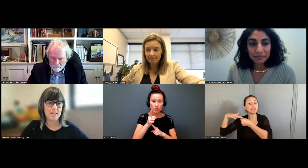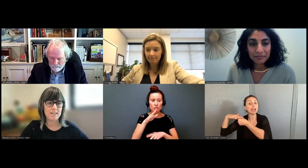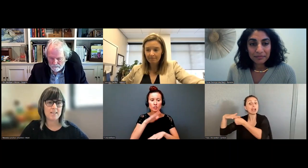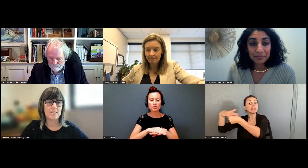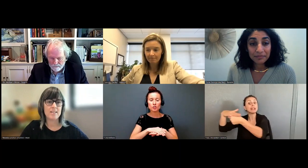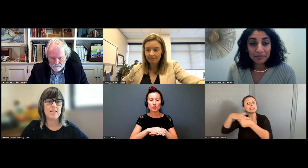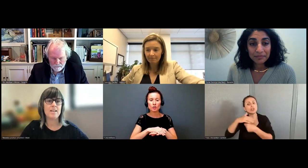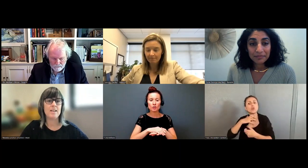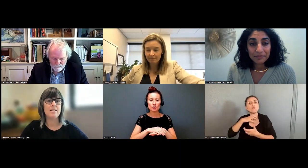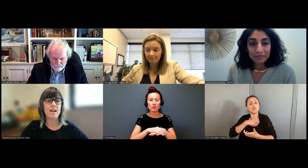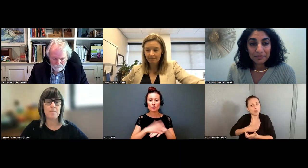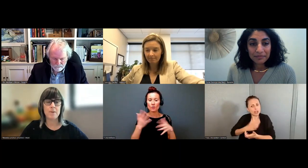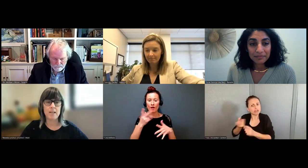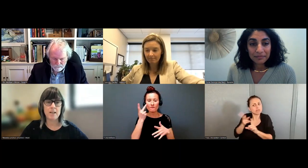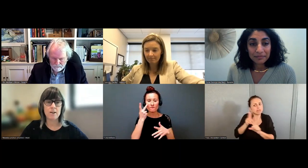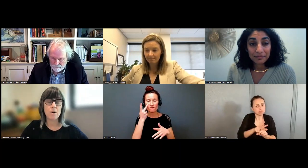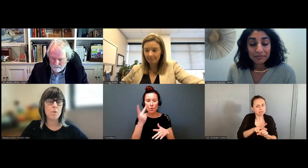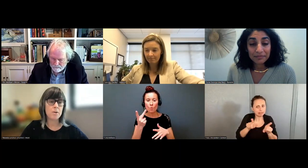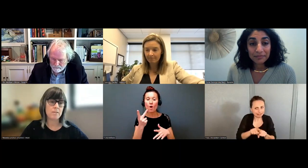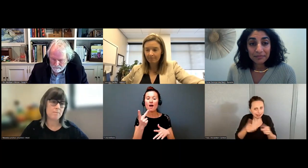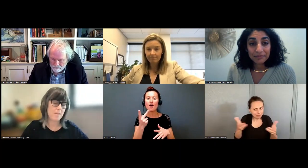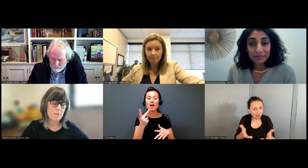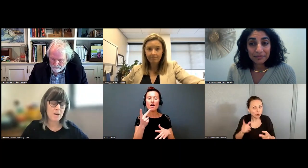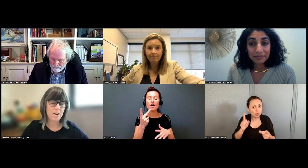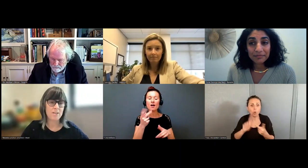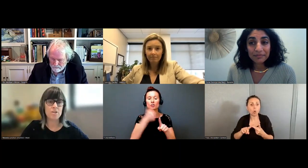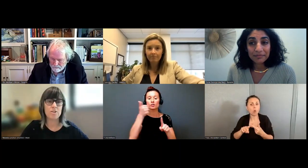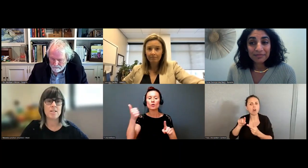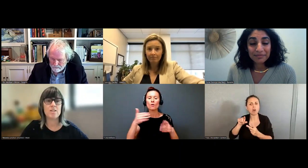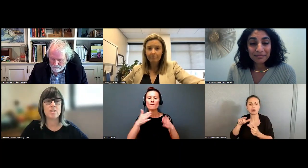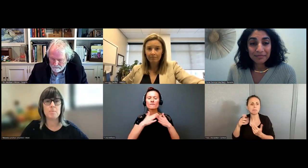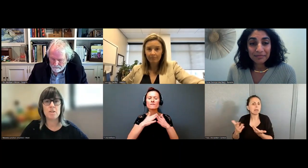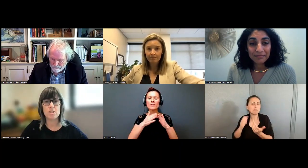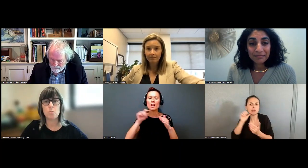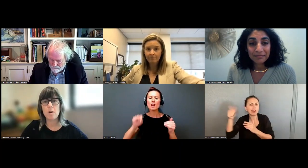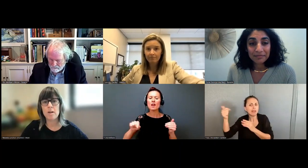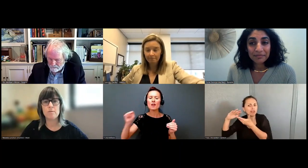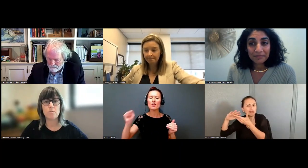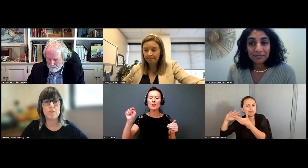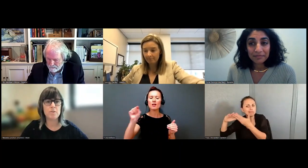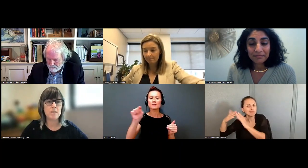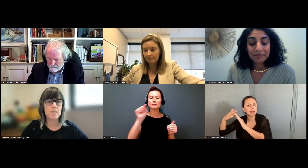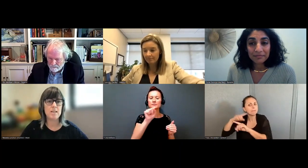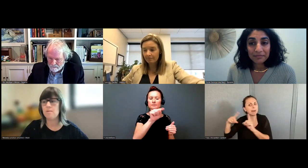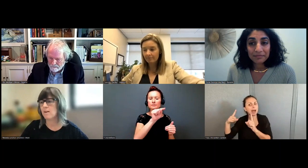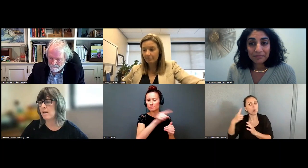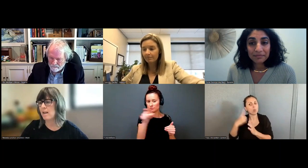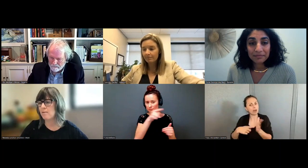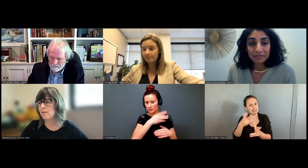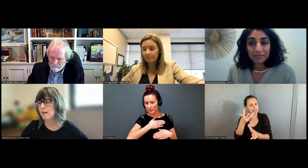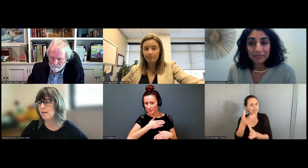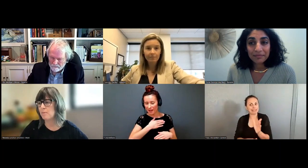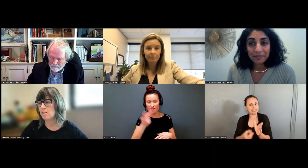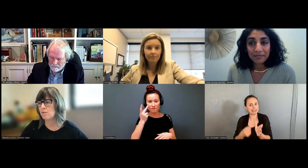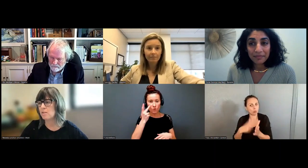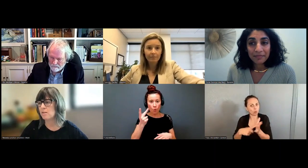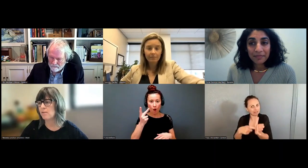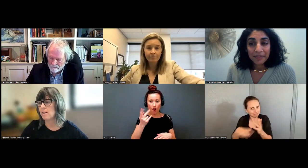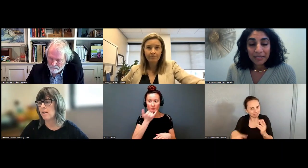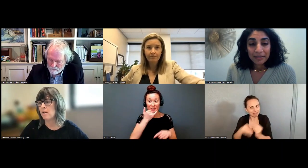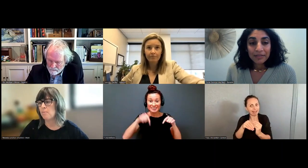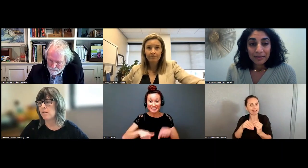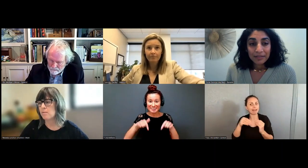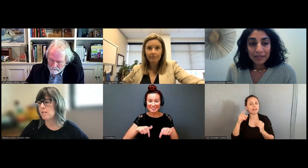would like to see happening here, or maybe not other jurisdictions, but just what do we need right now in terms